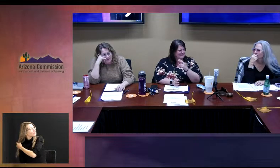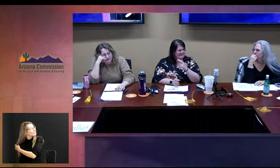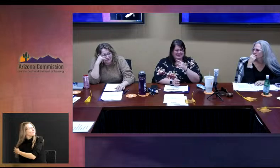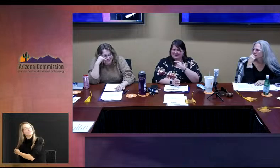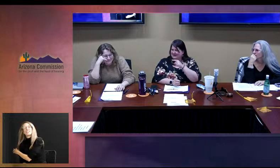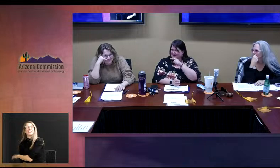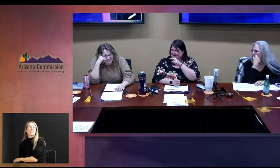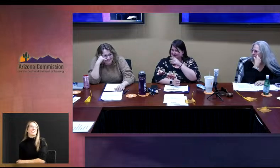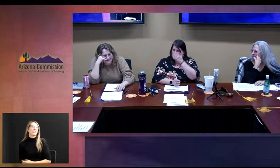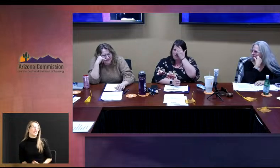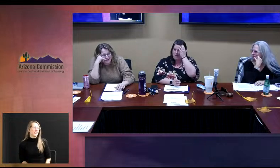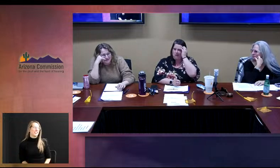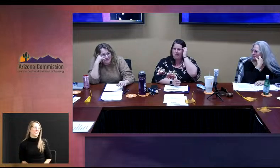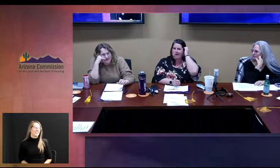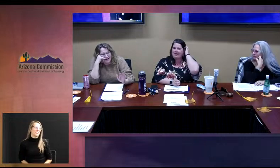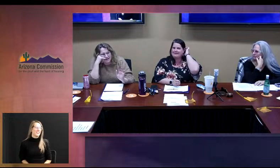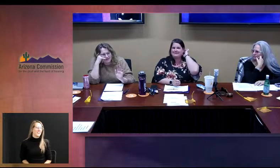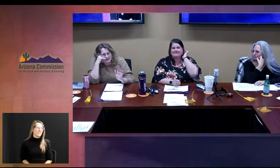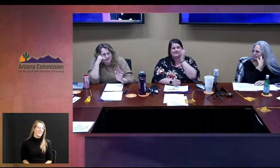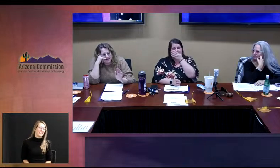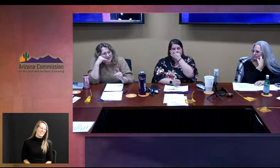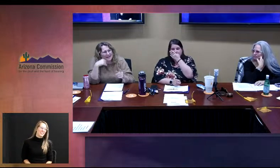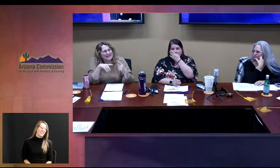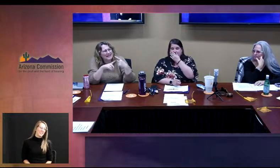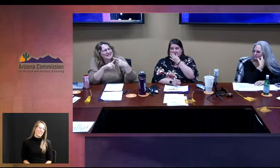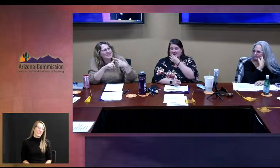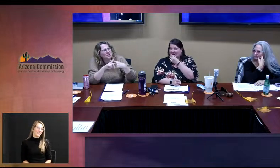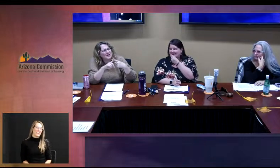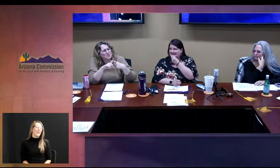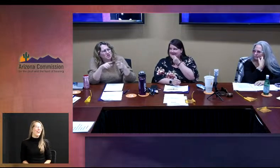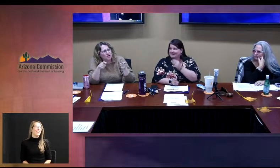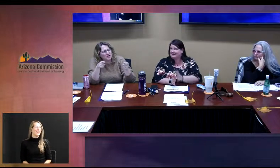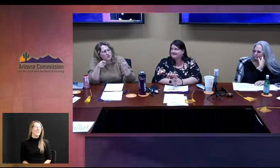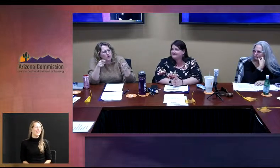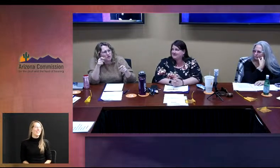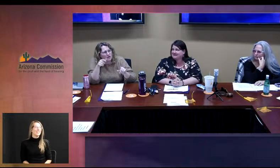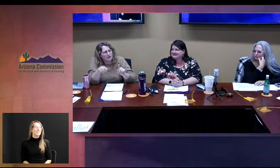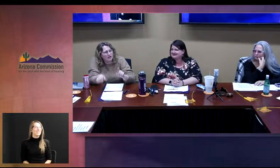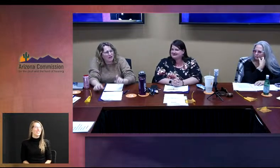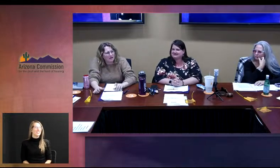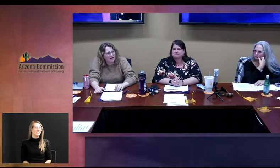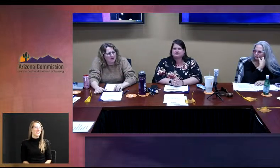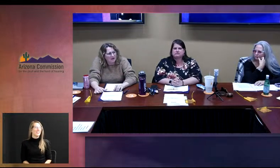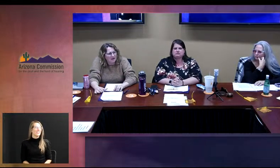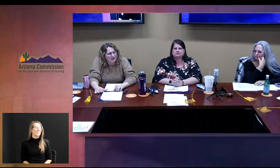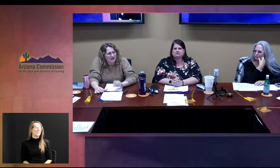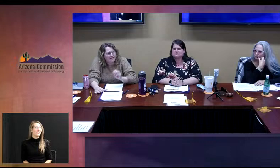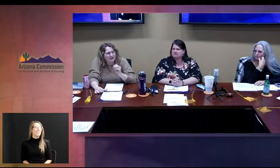No, that was pretty stupid. Hi. Cost.